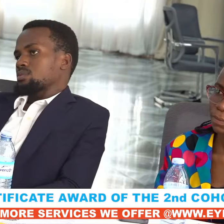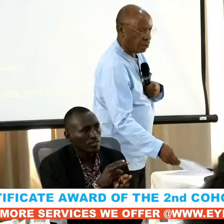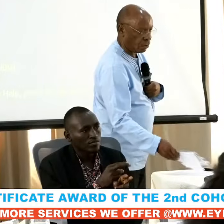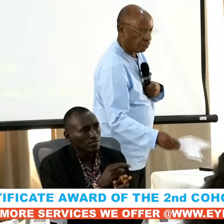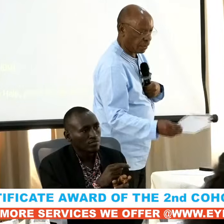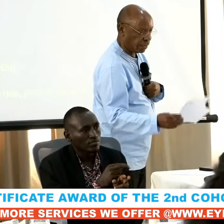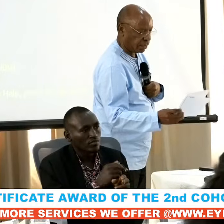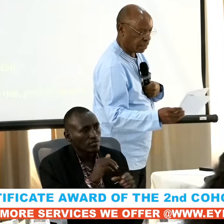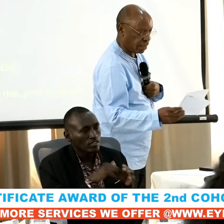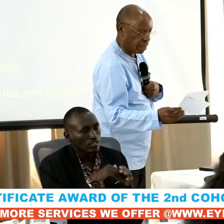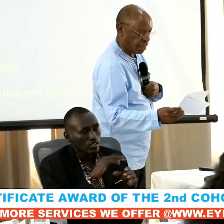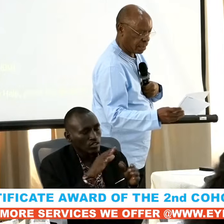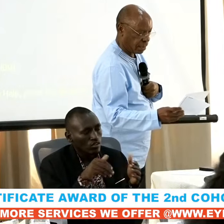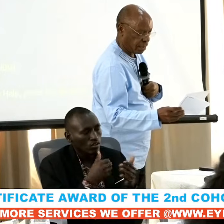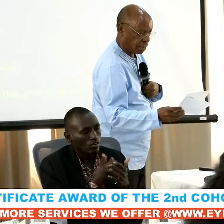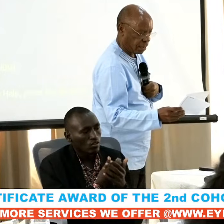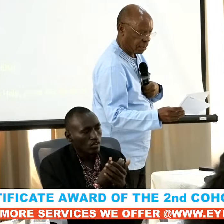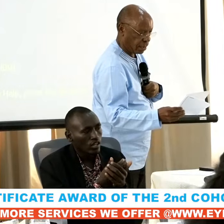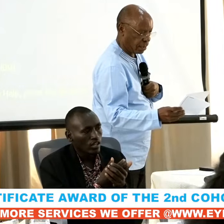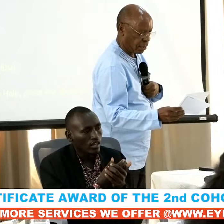position in all spaces that they are